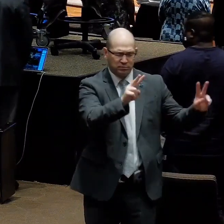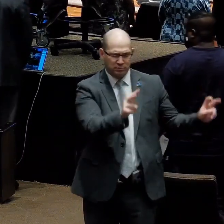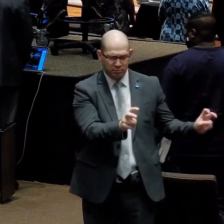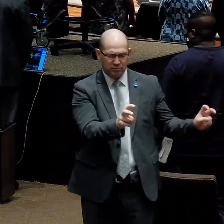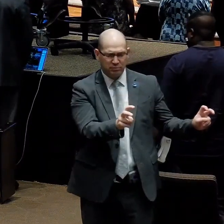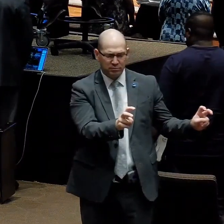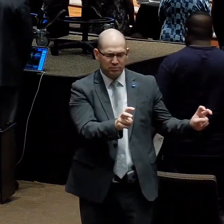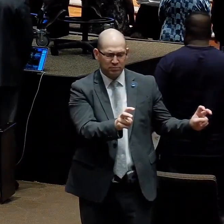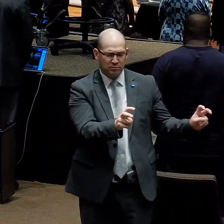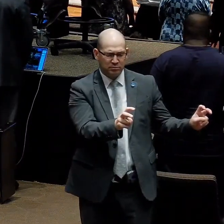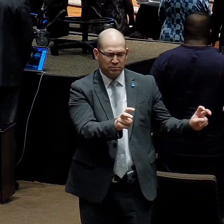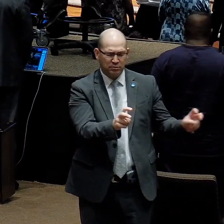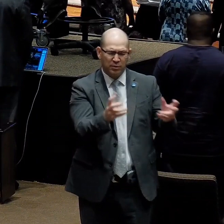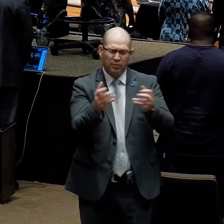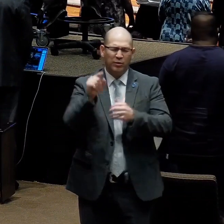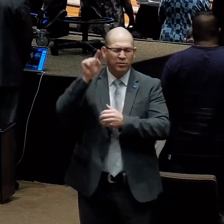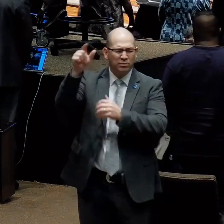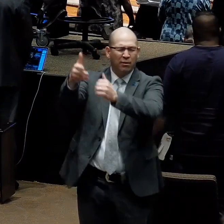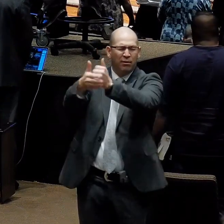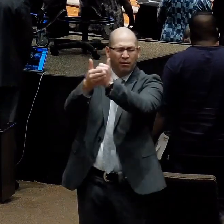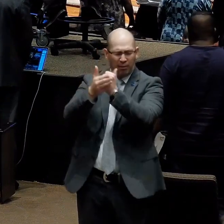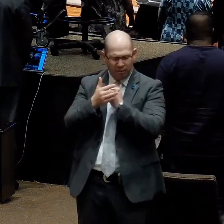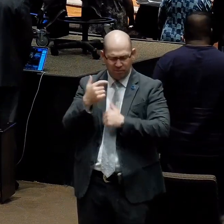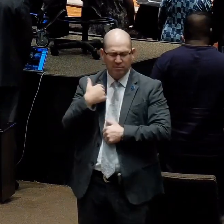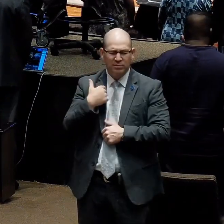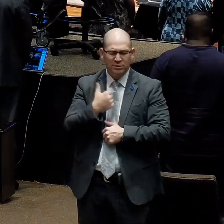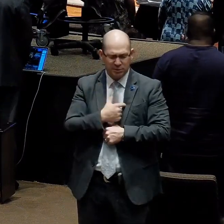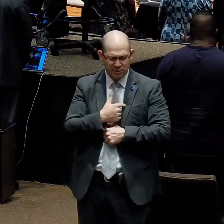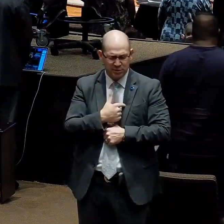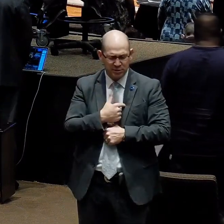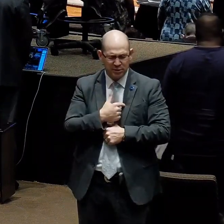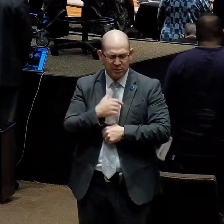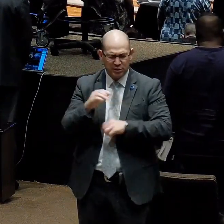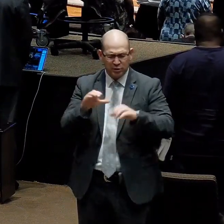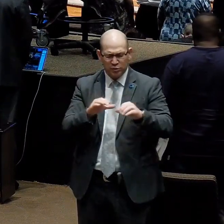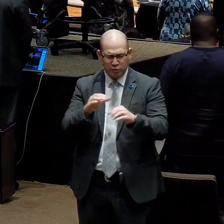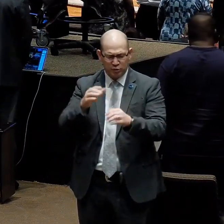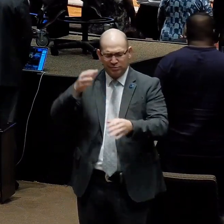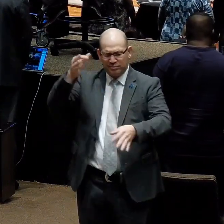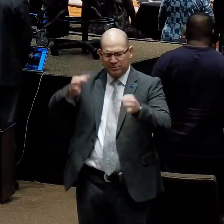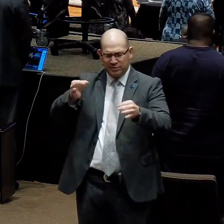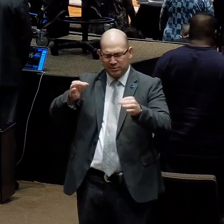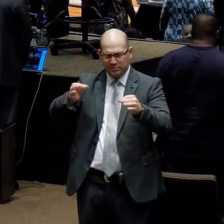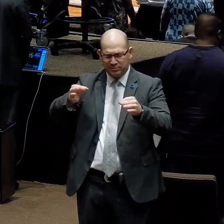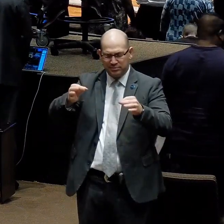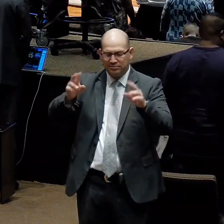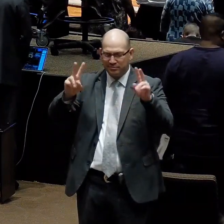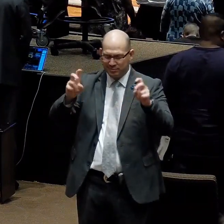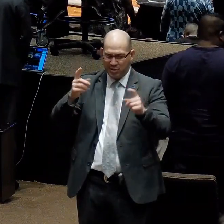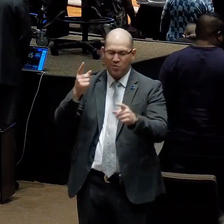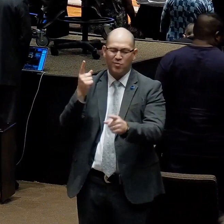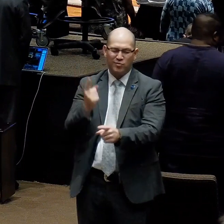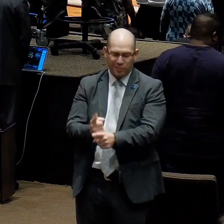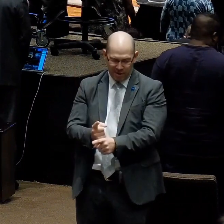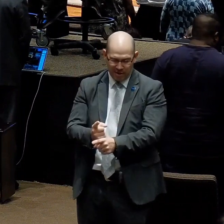we want you to help us, Lord, to do justly, but to do it with mercy and love.